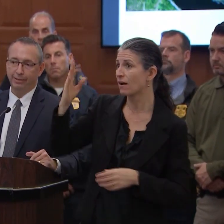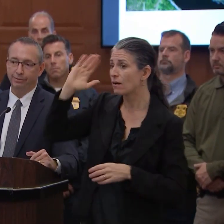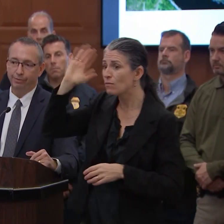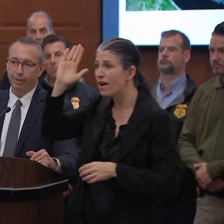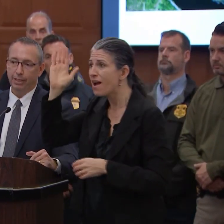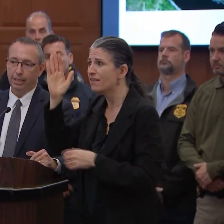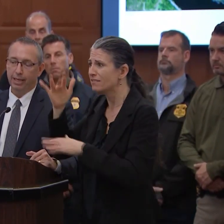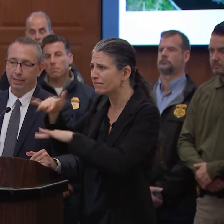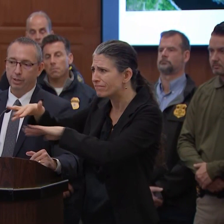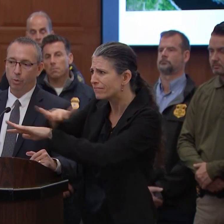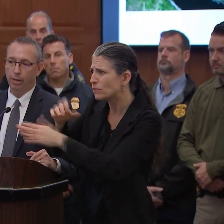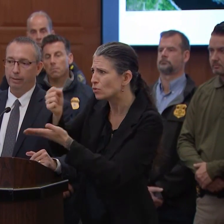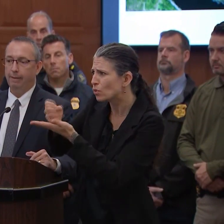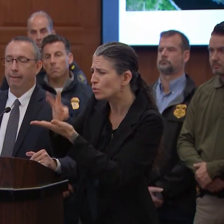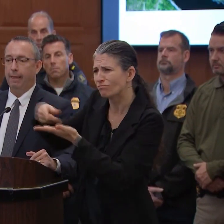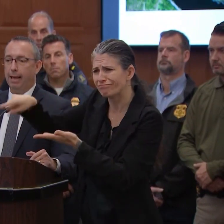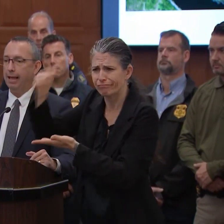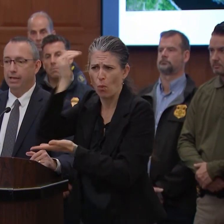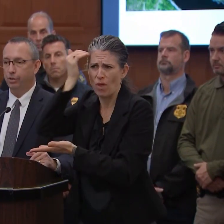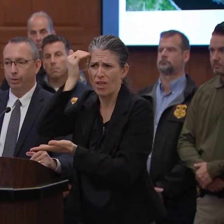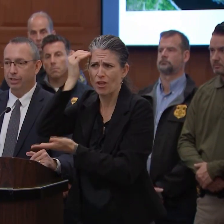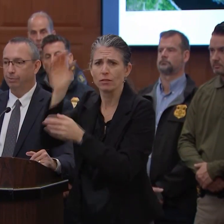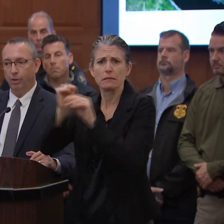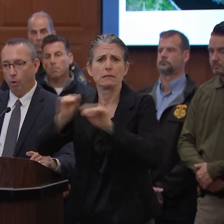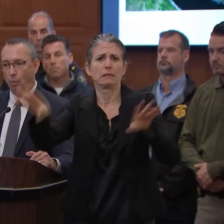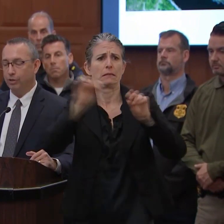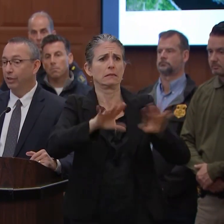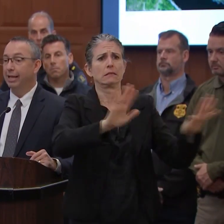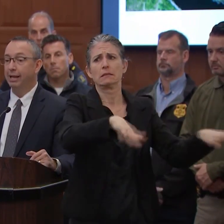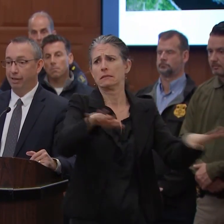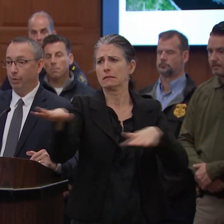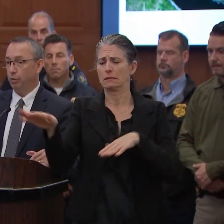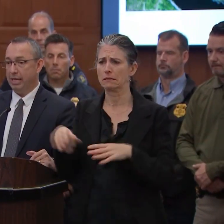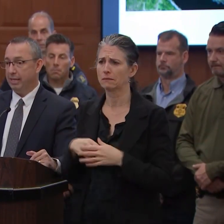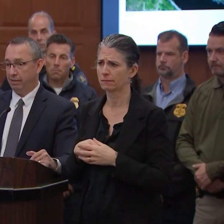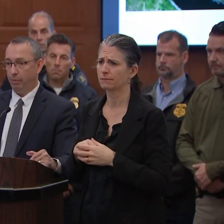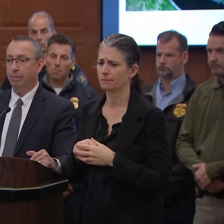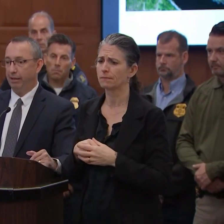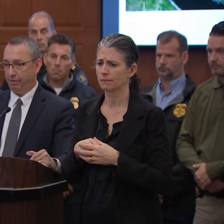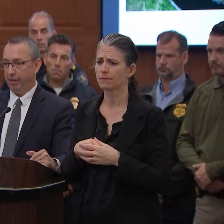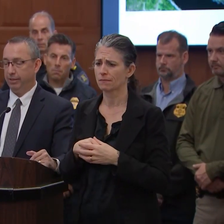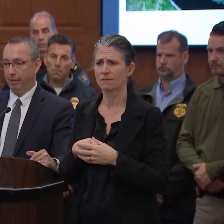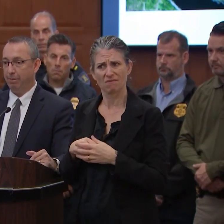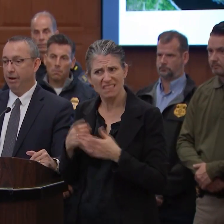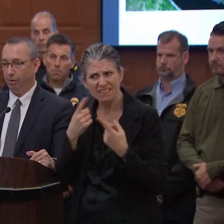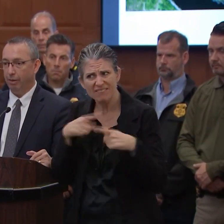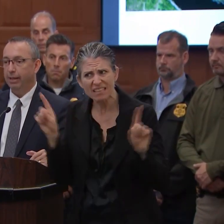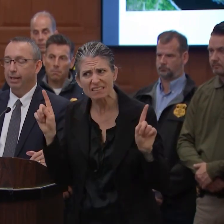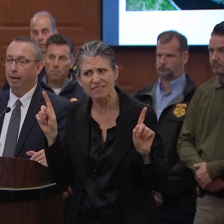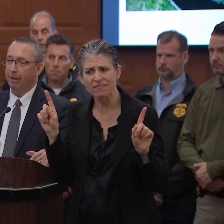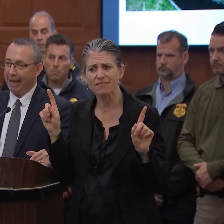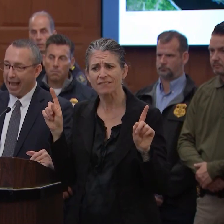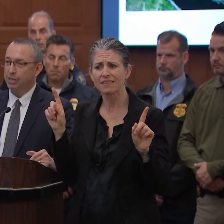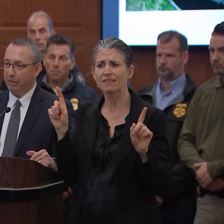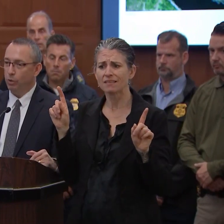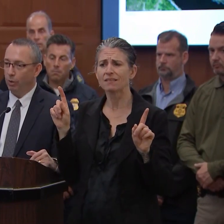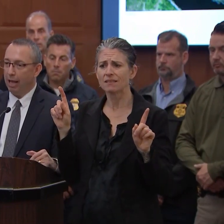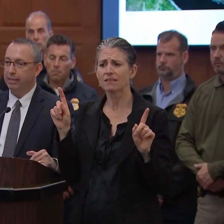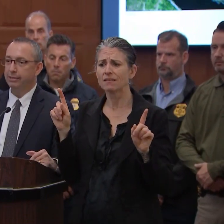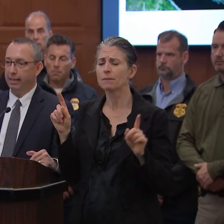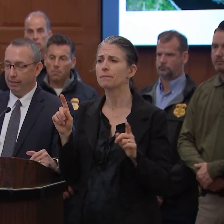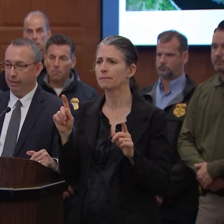been effective to this point, and it's certainly something that we're always looking at. Can we tweak it? Can we make things better? But it has